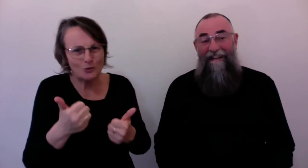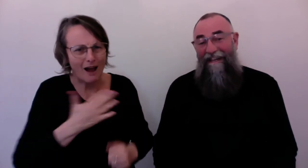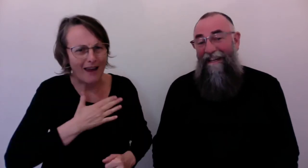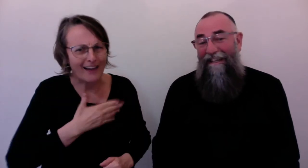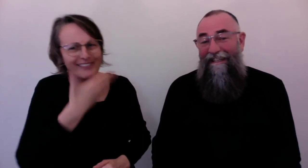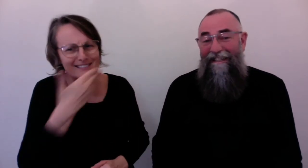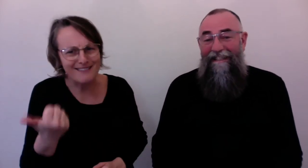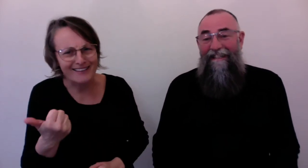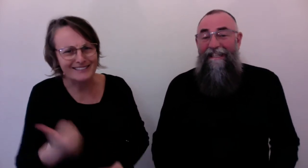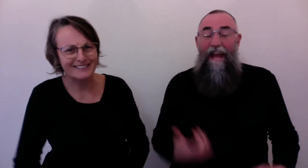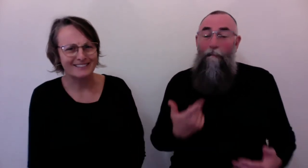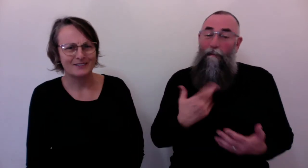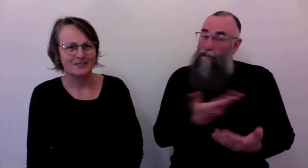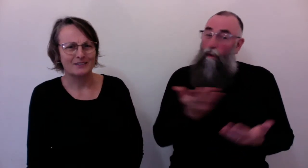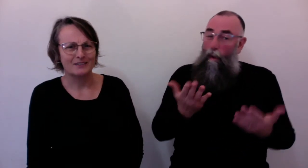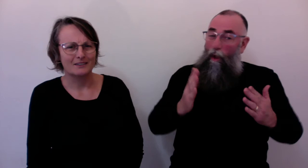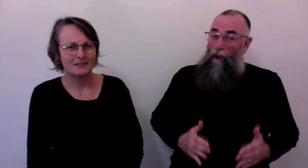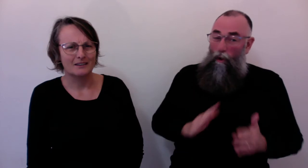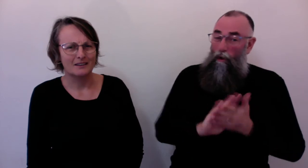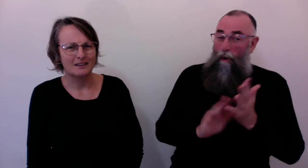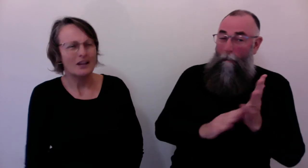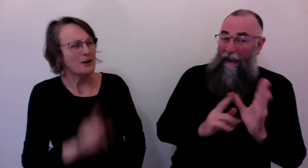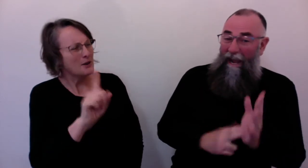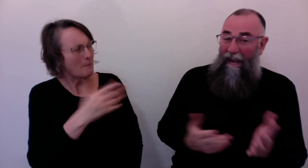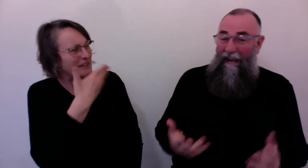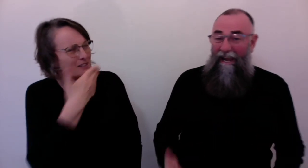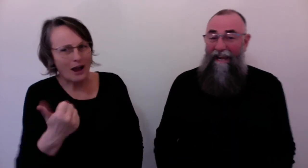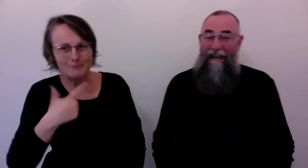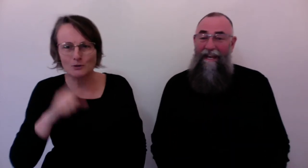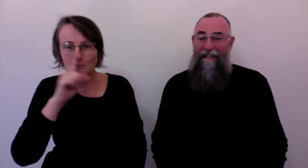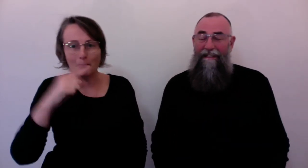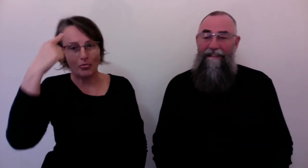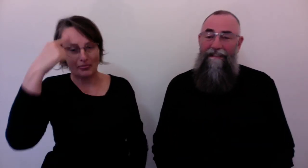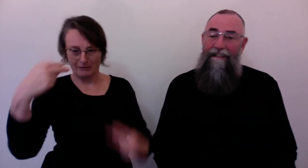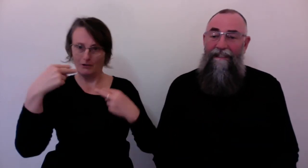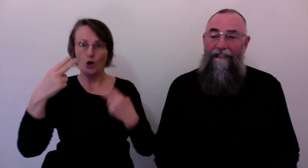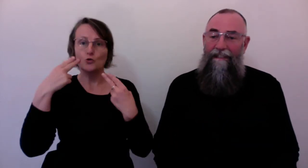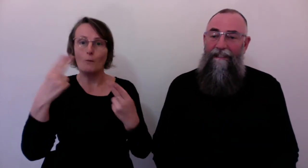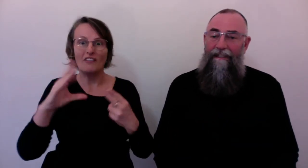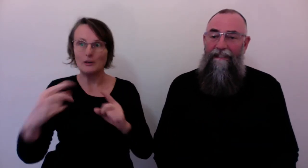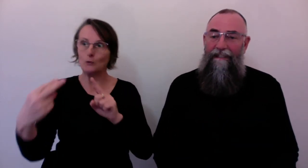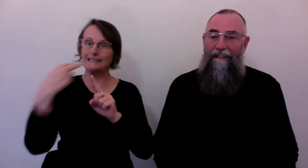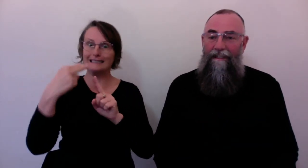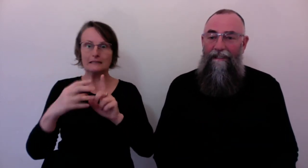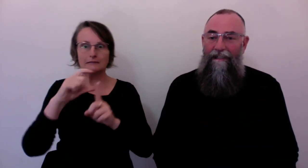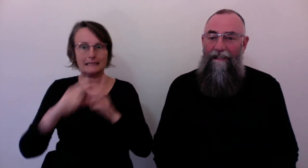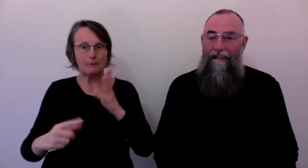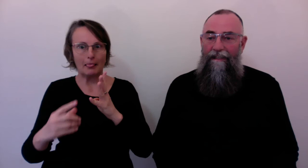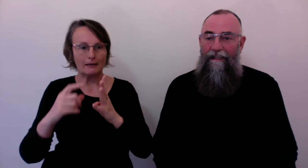it. all humans at the Yeah, end of the of day. course. Anyway. No, but it's just normalization. Yeah, They no, don't true. see your disability, which is cool. Yeah. You got out of